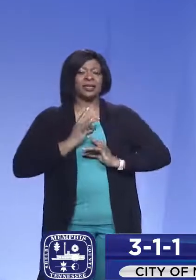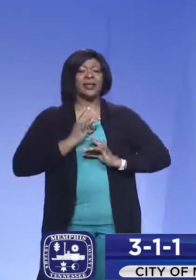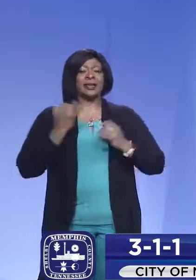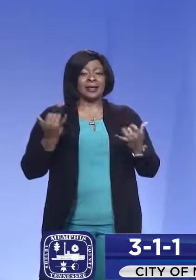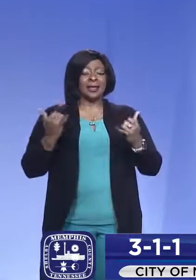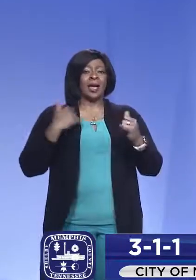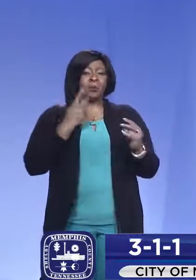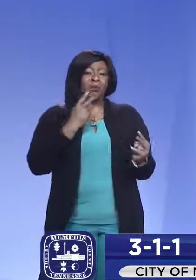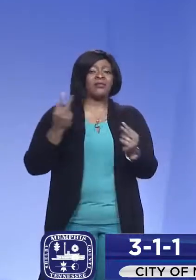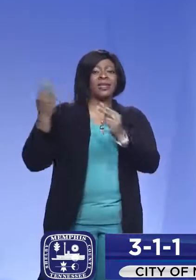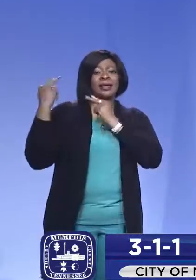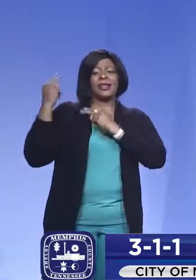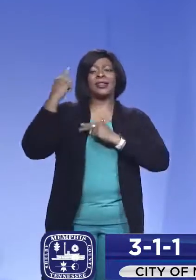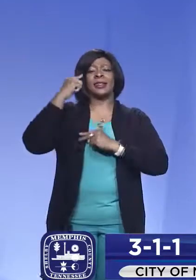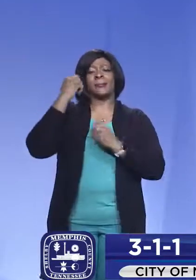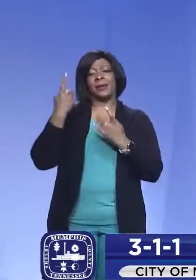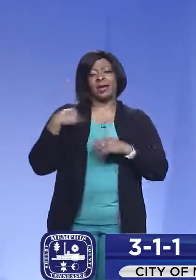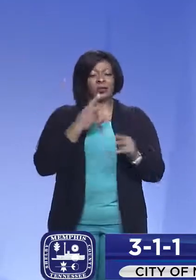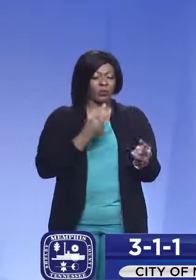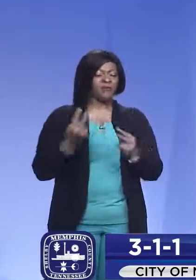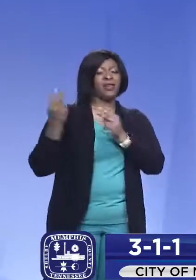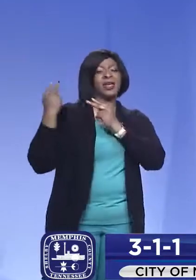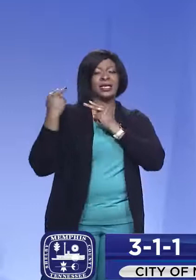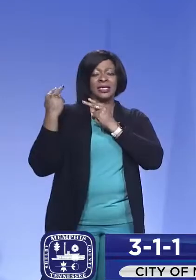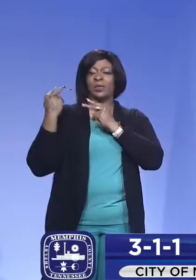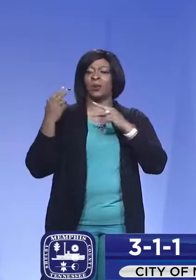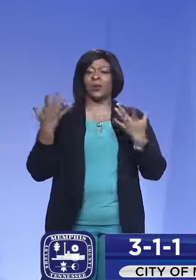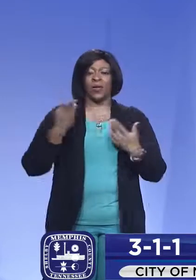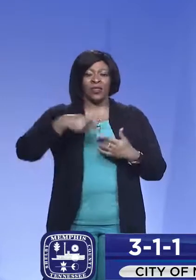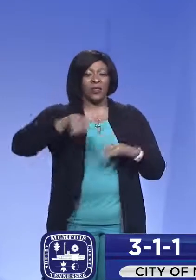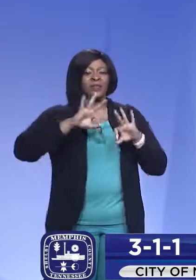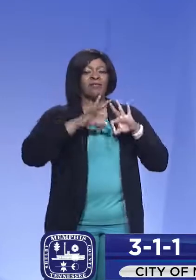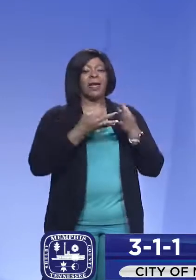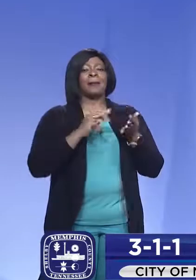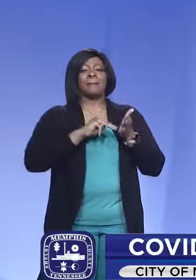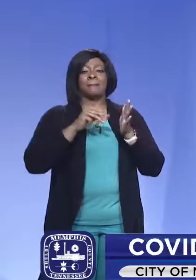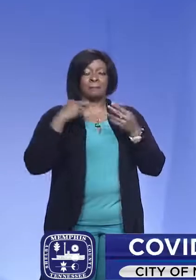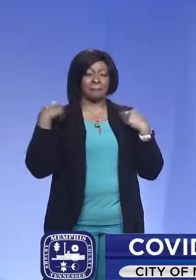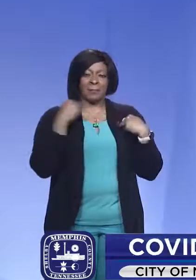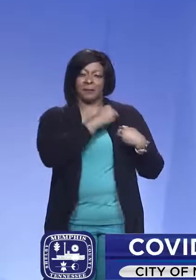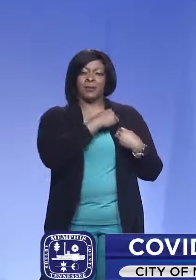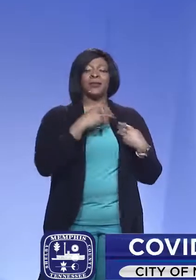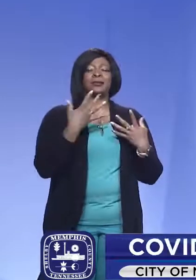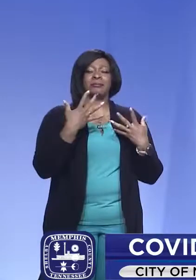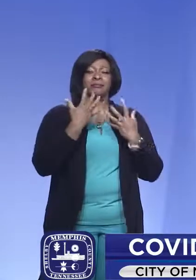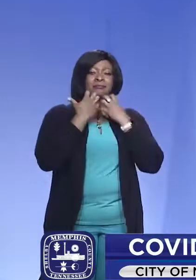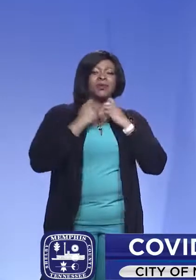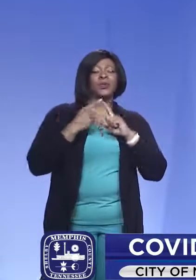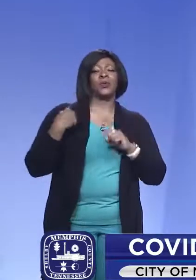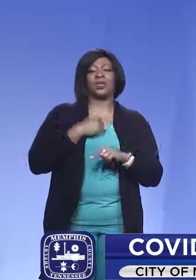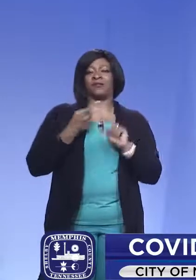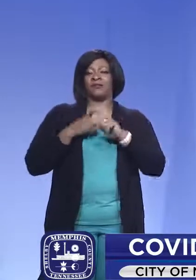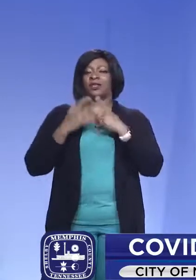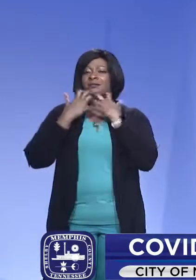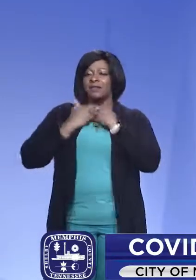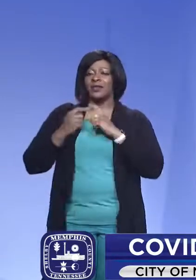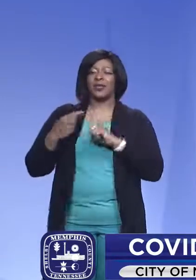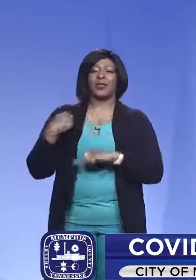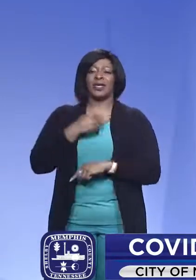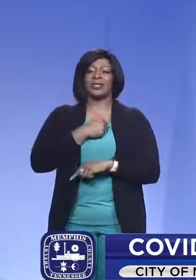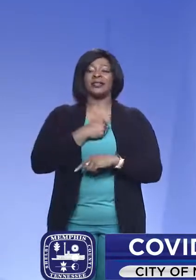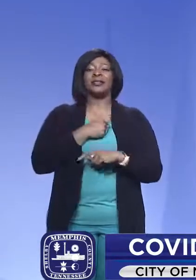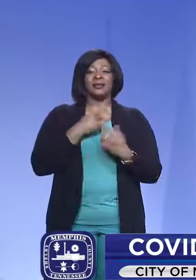I'm reflecting, and I think many of us are reflecting on what those family members meant to us, what those friends meant to us, and today we mourn their